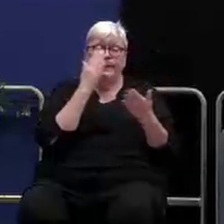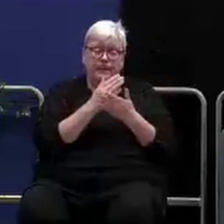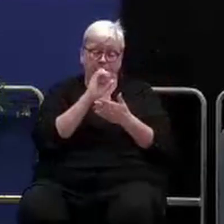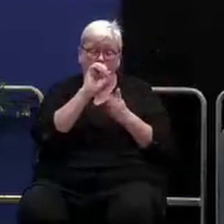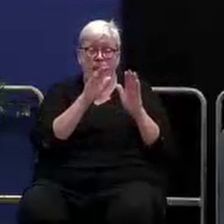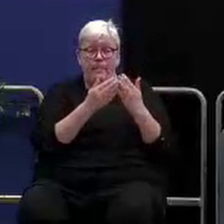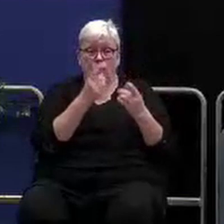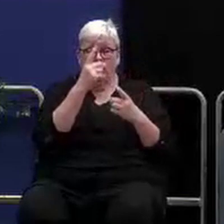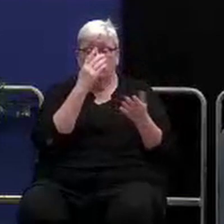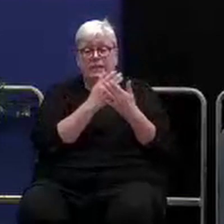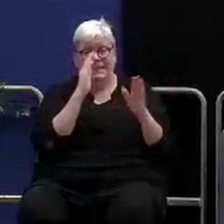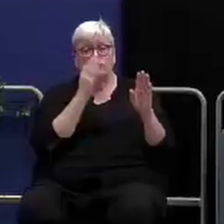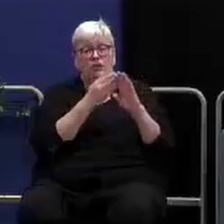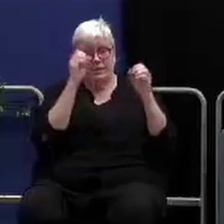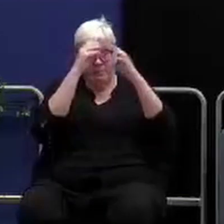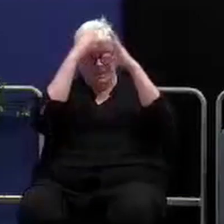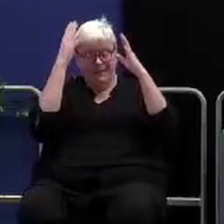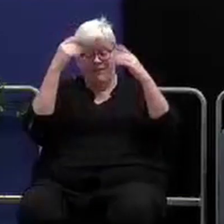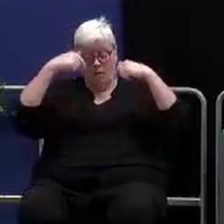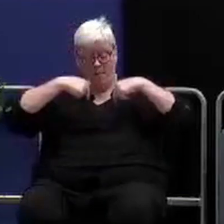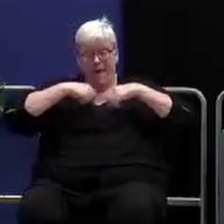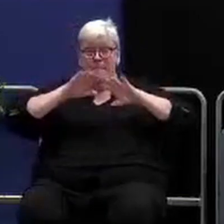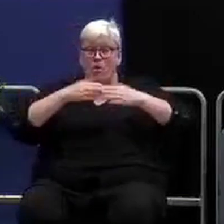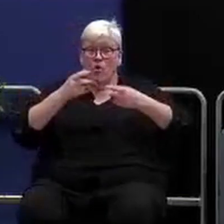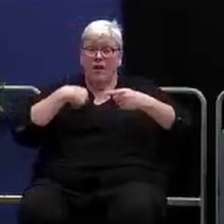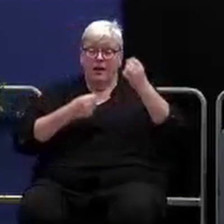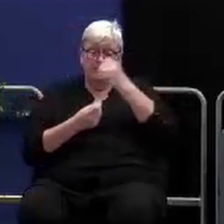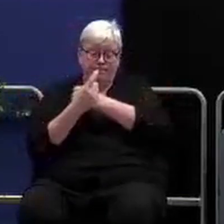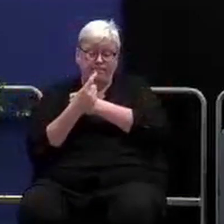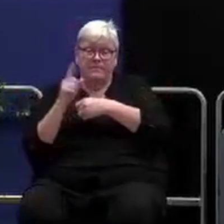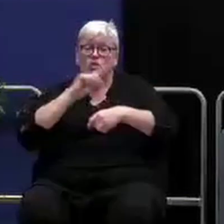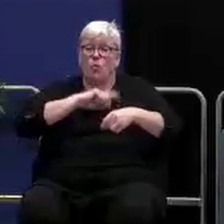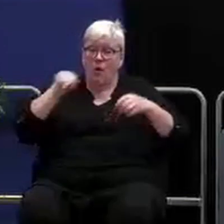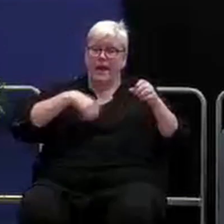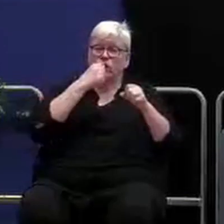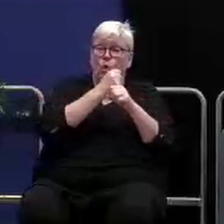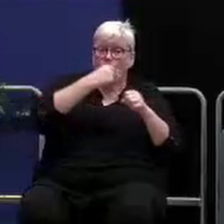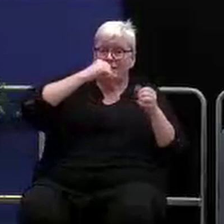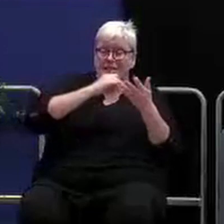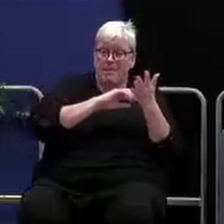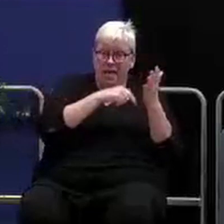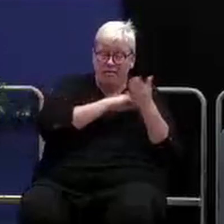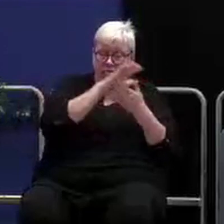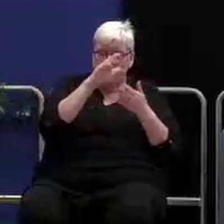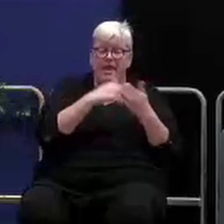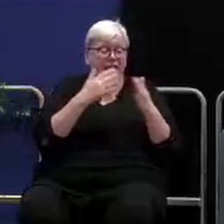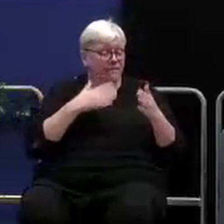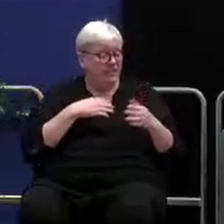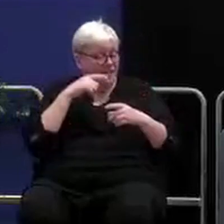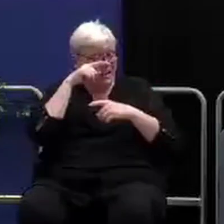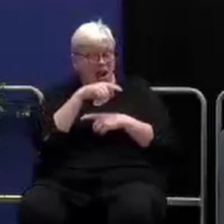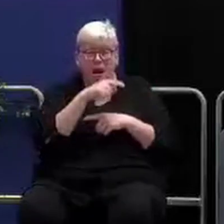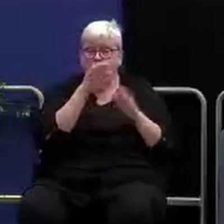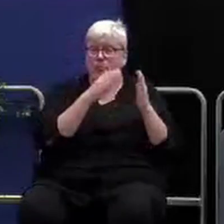of the direct inspiration for how this book came to be. It's why it's published with Goldsmiths, because I knew if they liked Jen's book, they might like